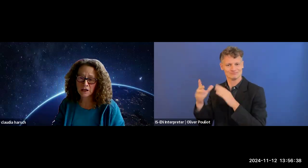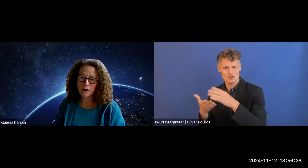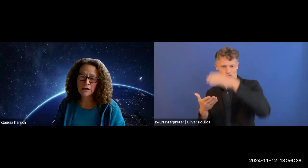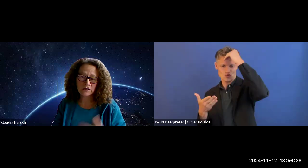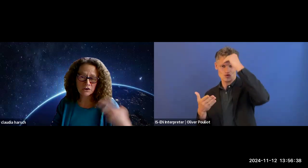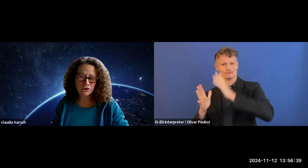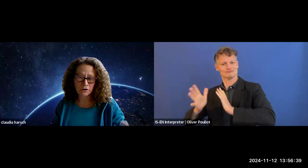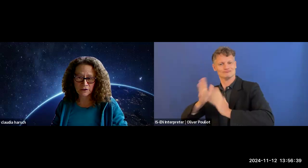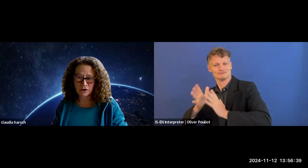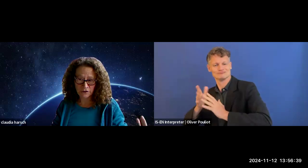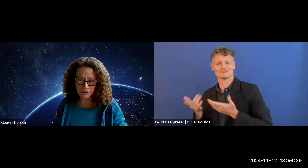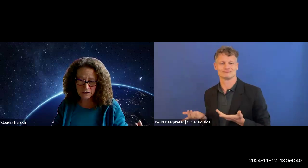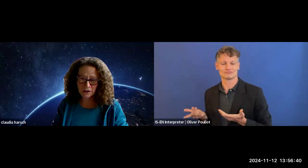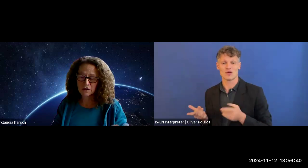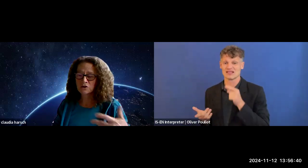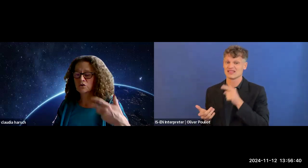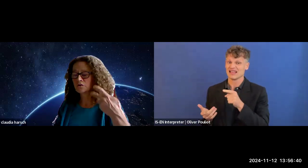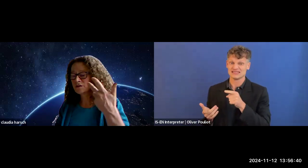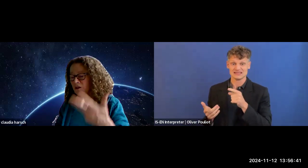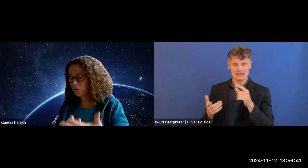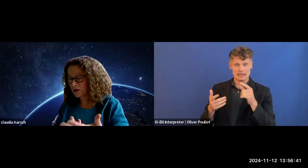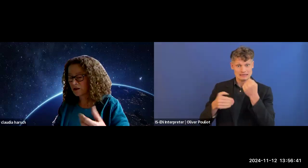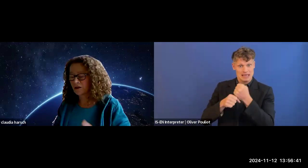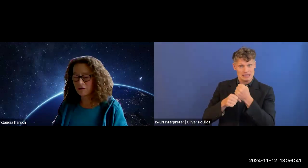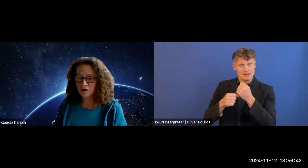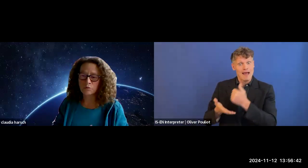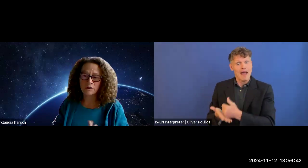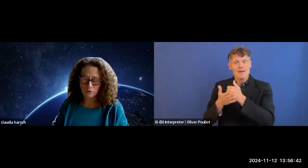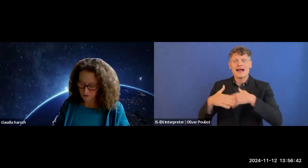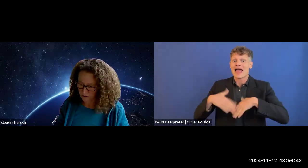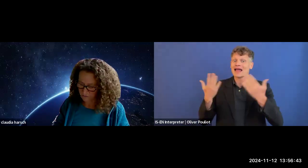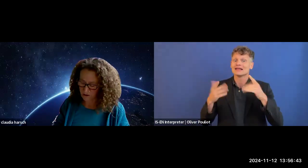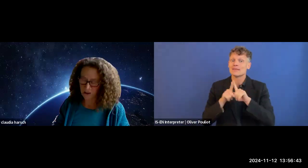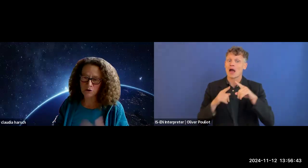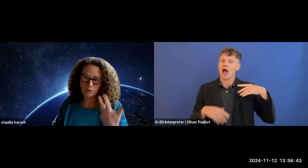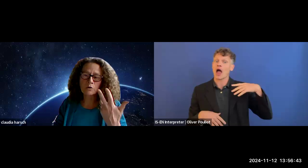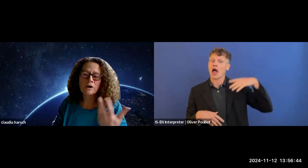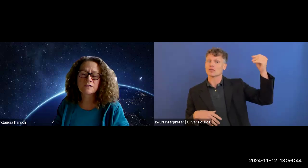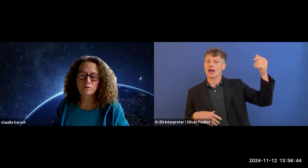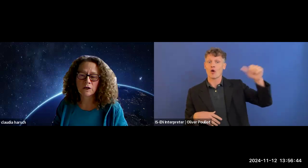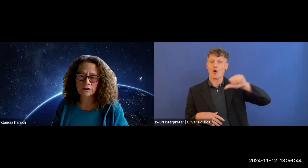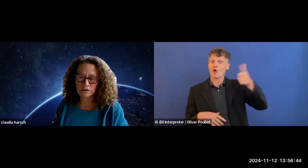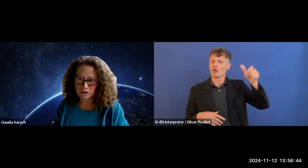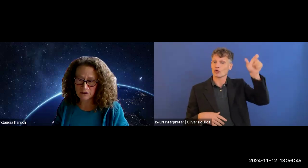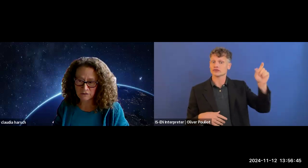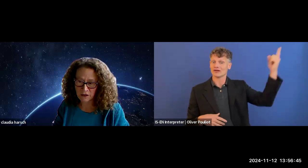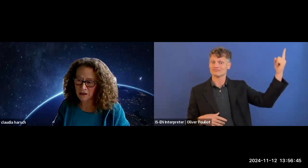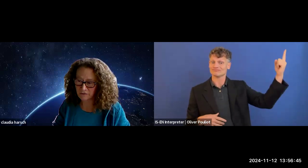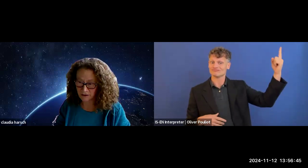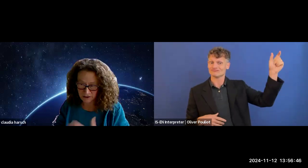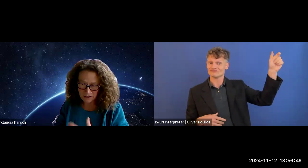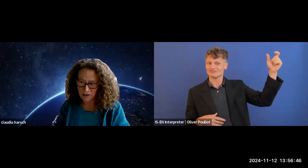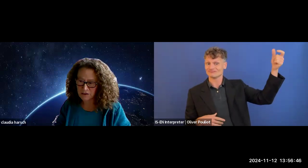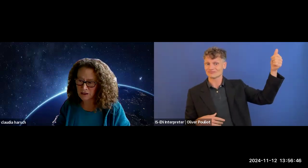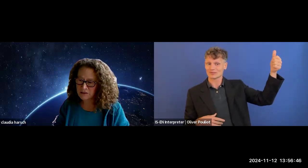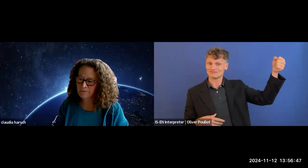specifications can help any external judges to see whether they agree with your specification, with your estimation at which CFR